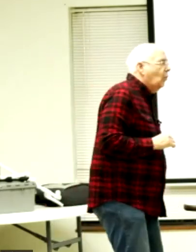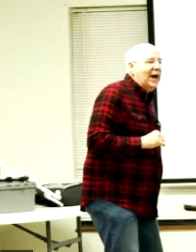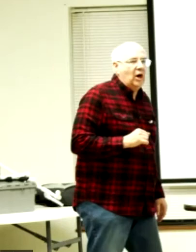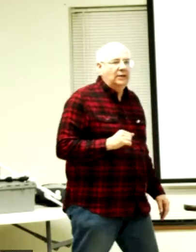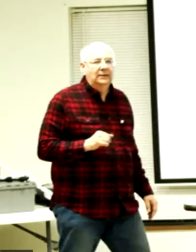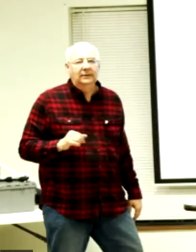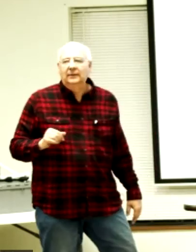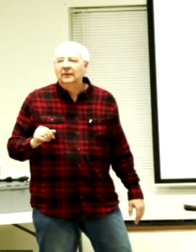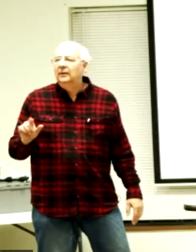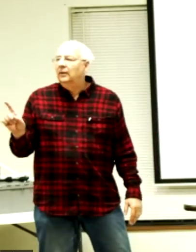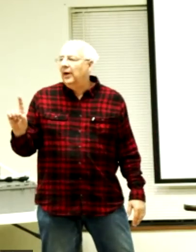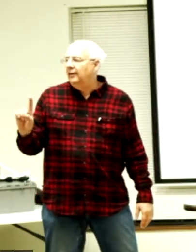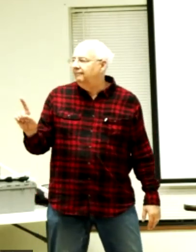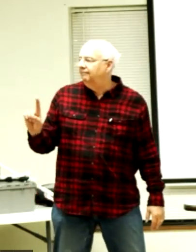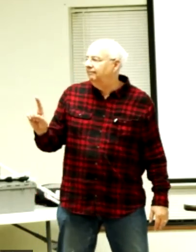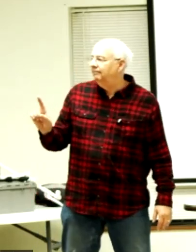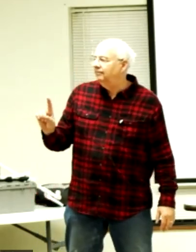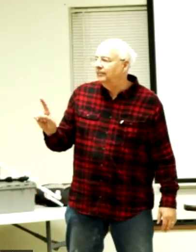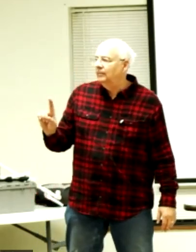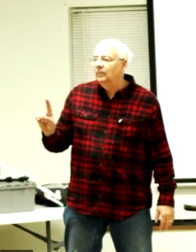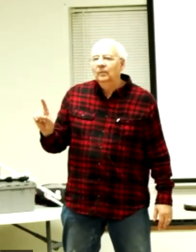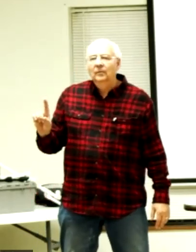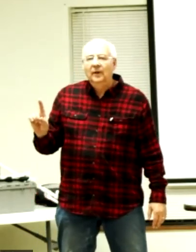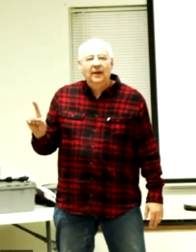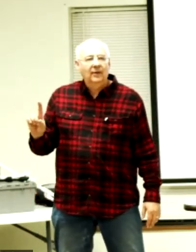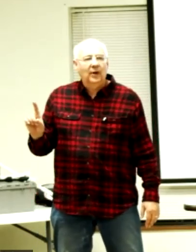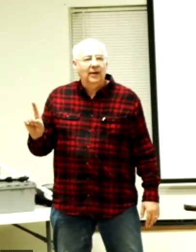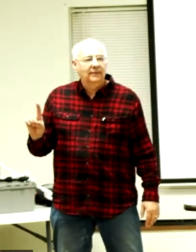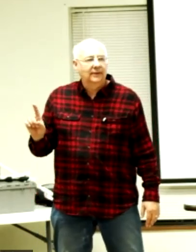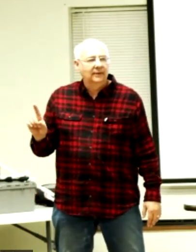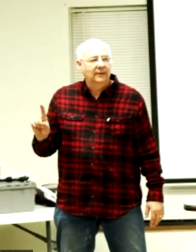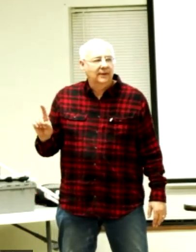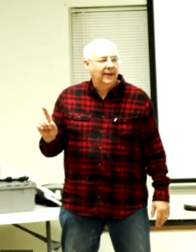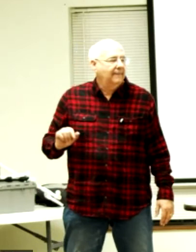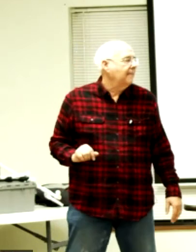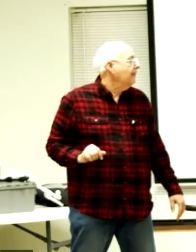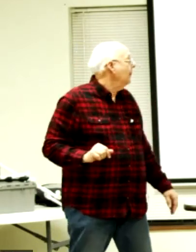Where? Where? Okay. Where? Okay.